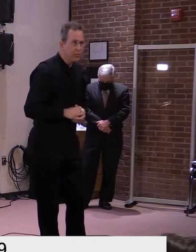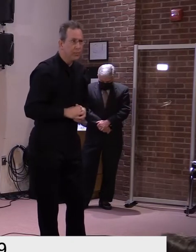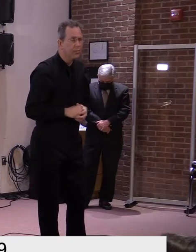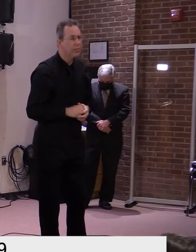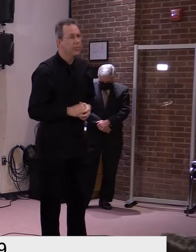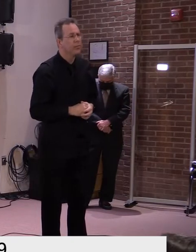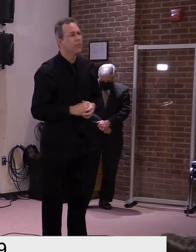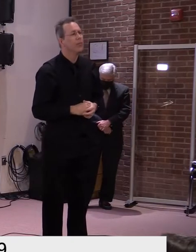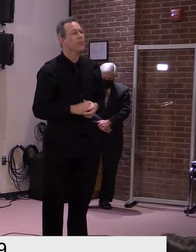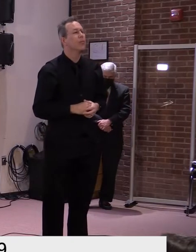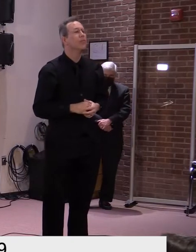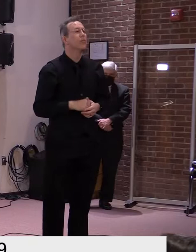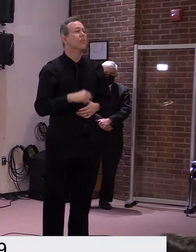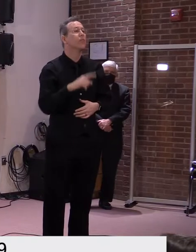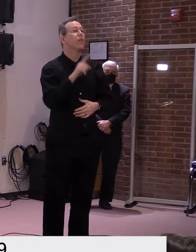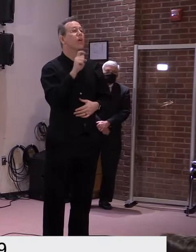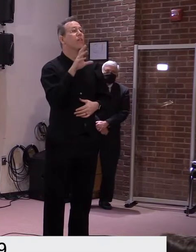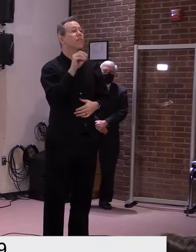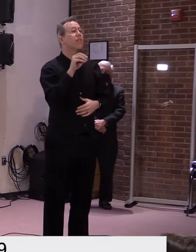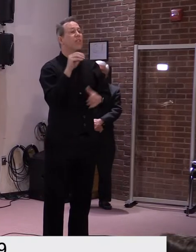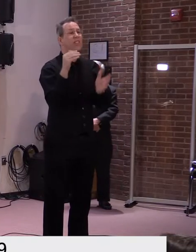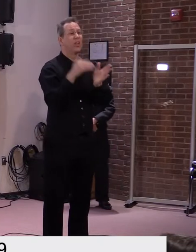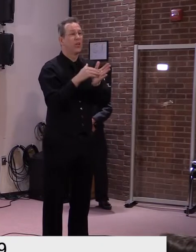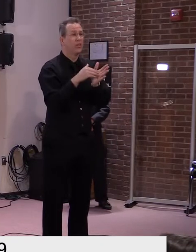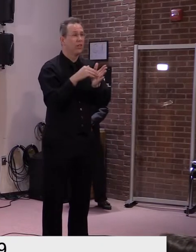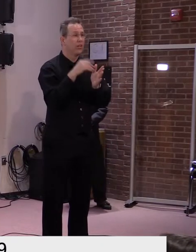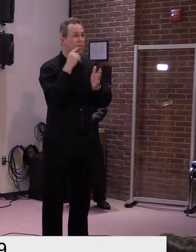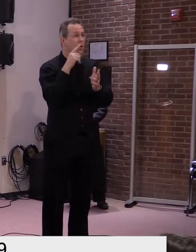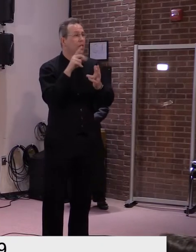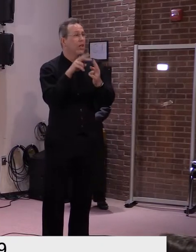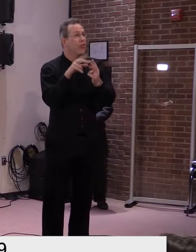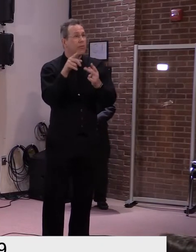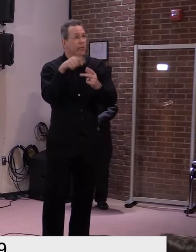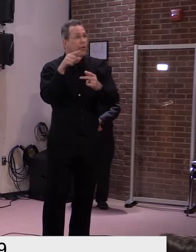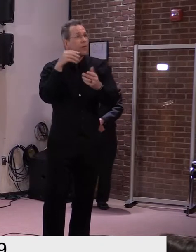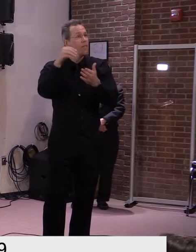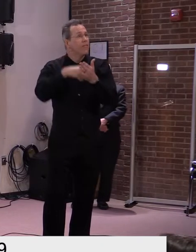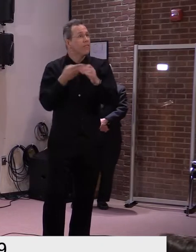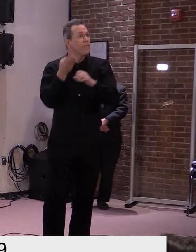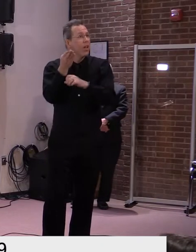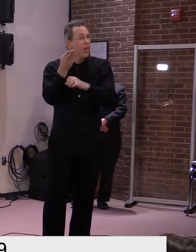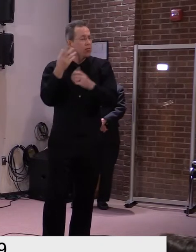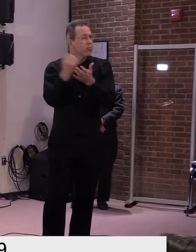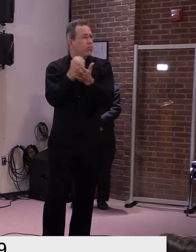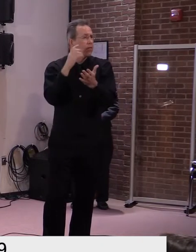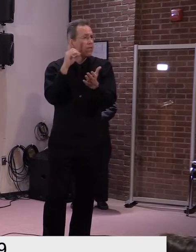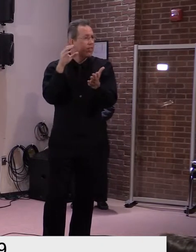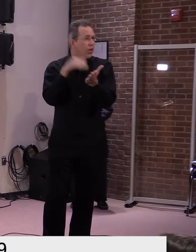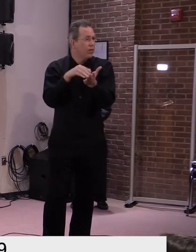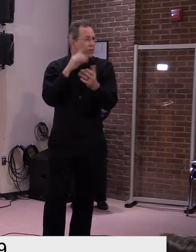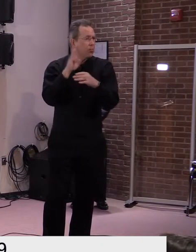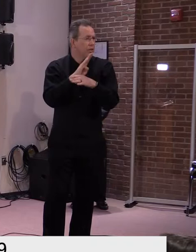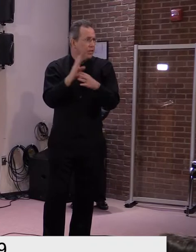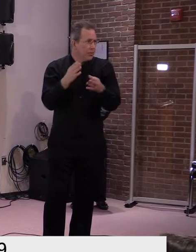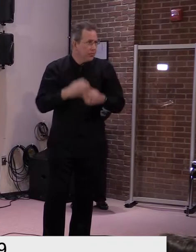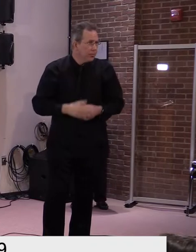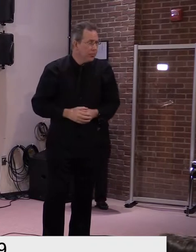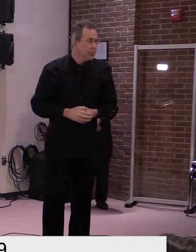$150,000 for joint filers. The payment will phase out for adjusted gross income above $80,000 for single filers